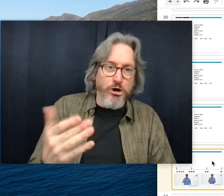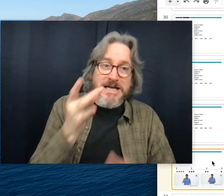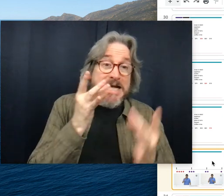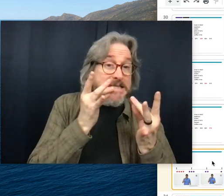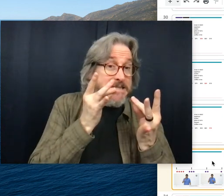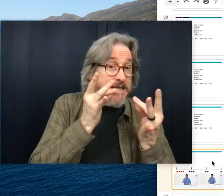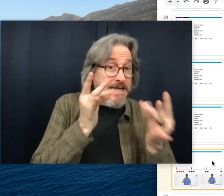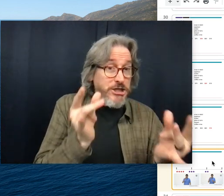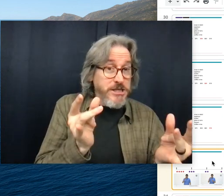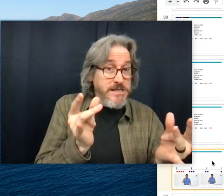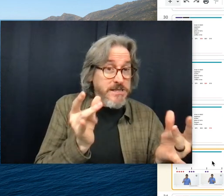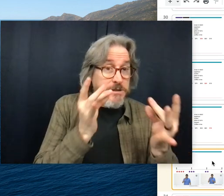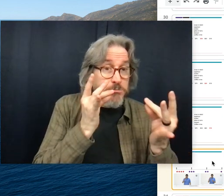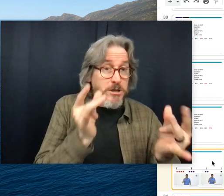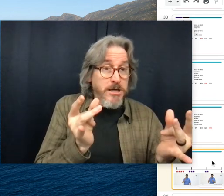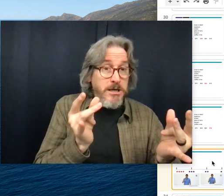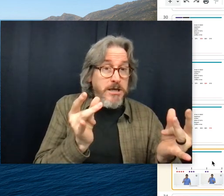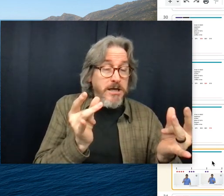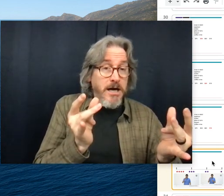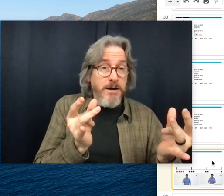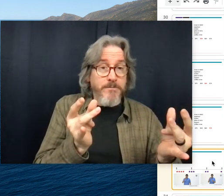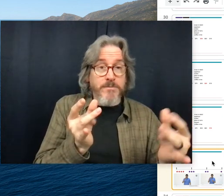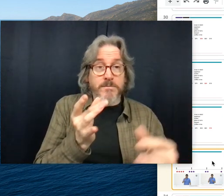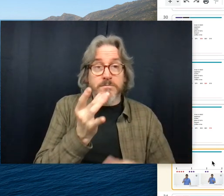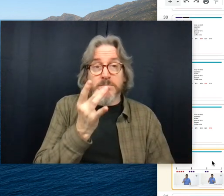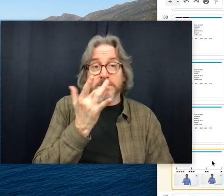And good, delicious.